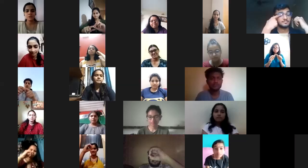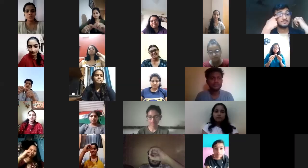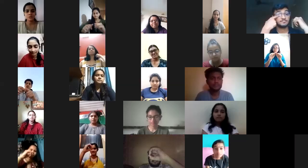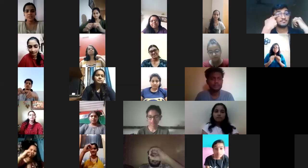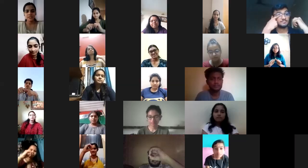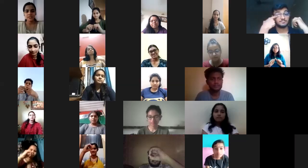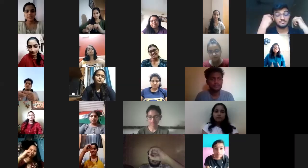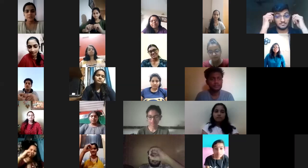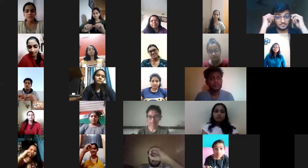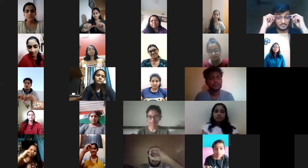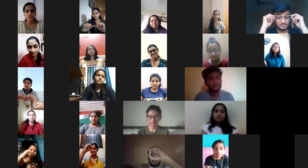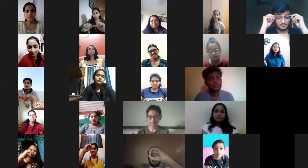R.